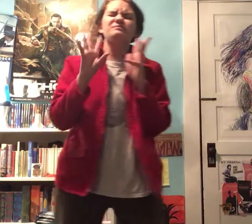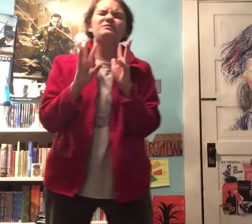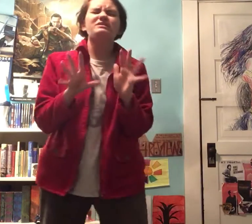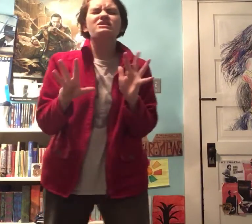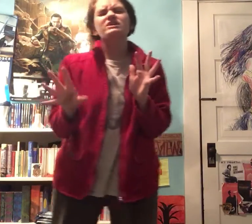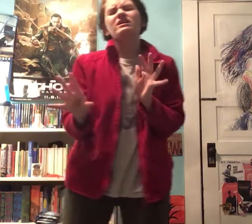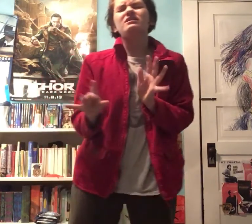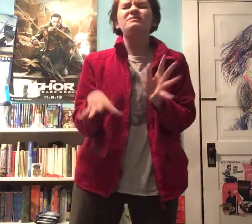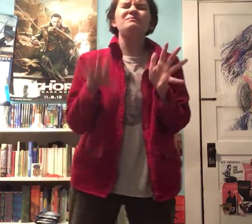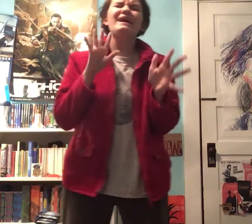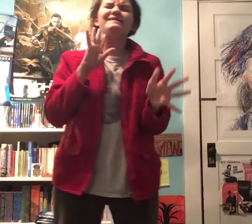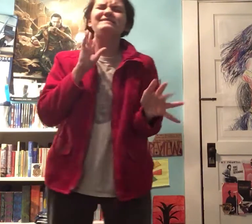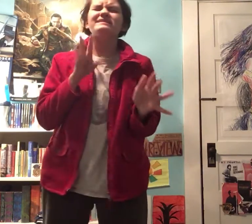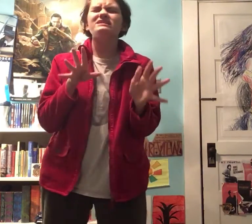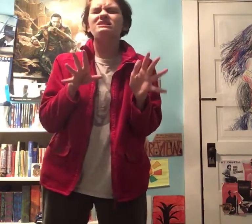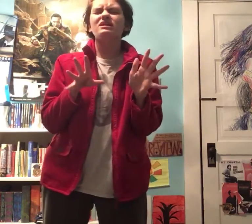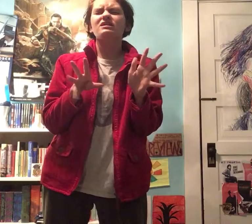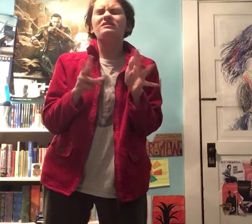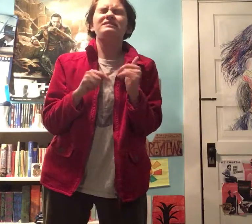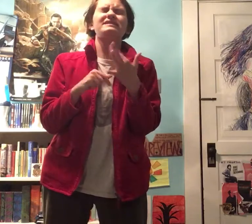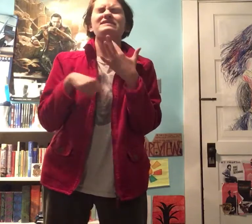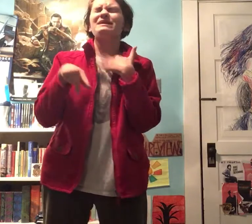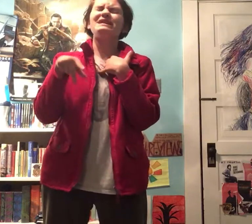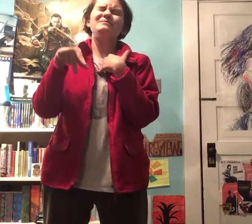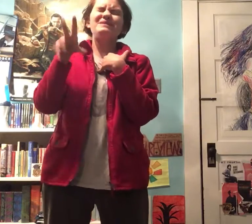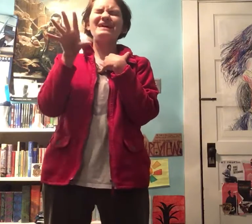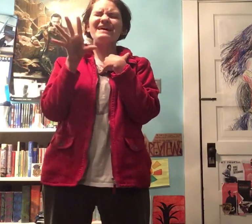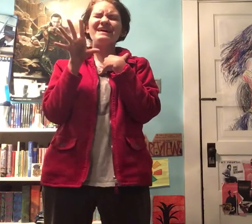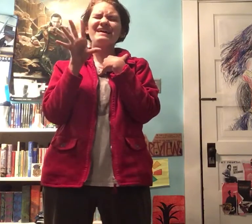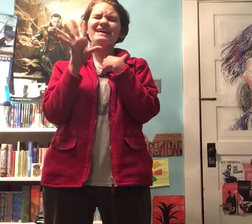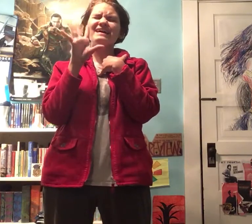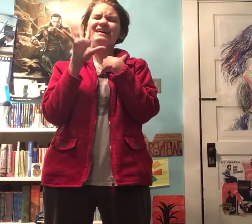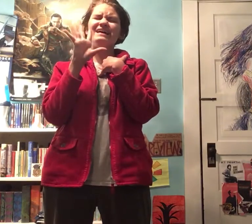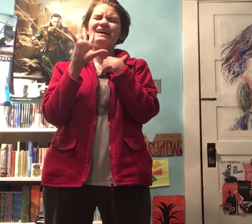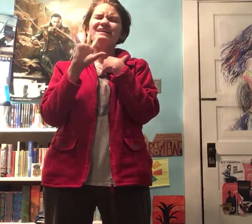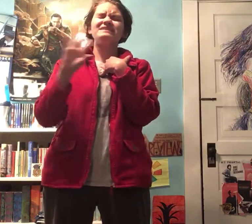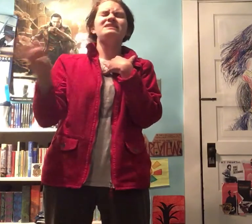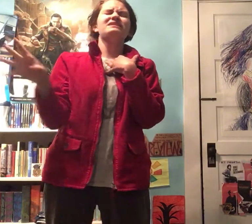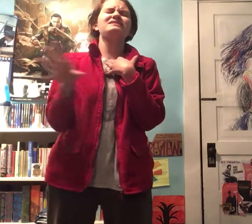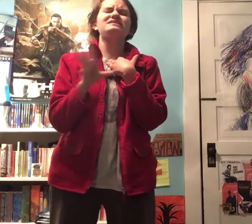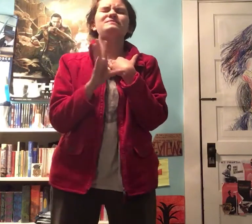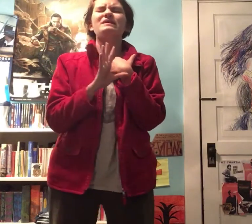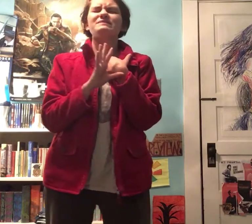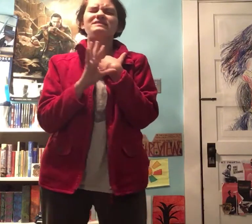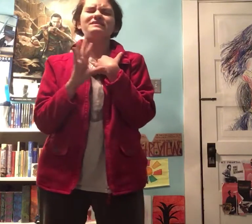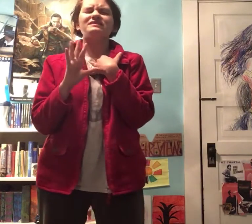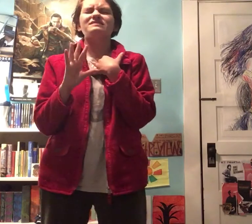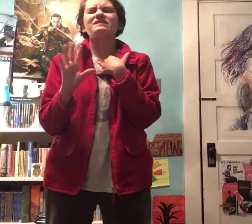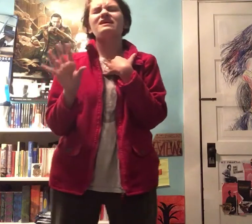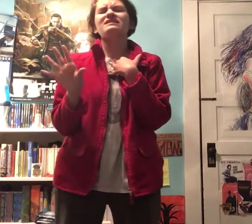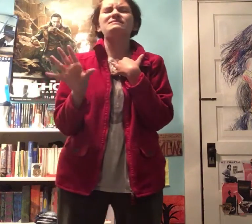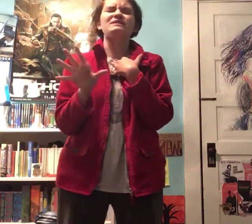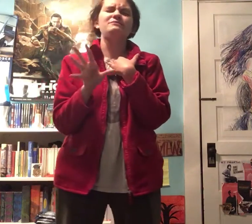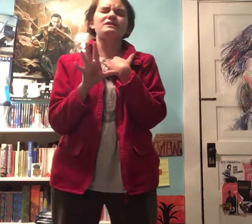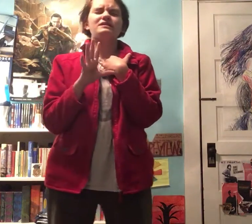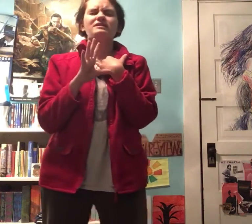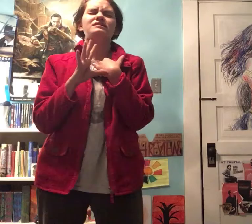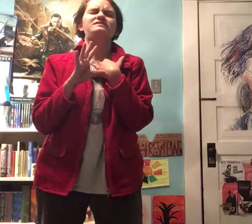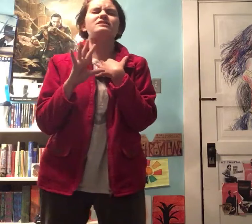need permission in my decision to test my limits. Cause it's my business, God is my witness, the